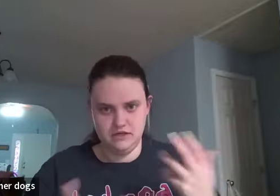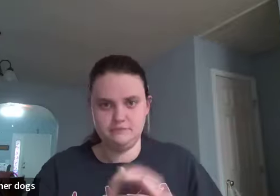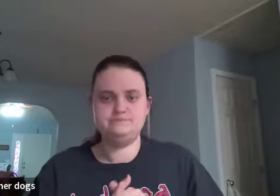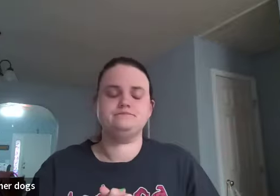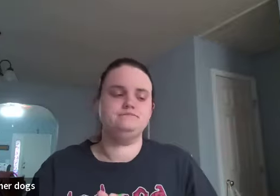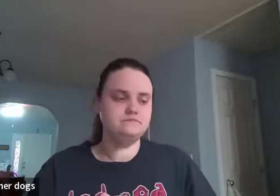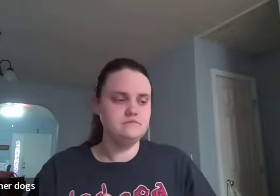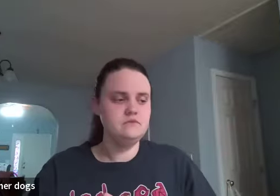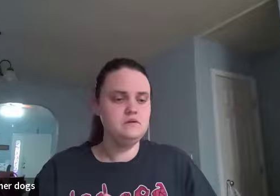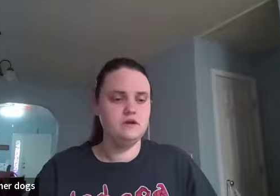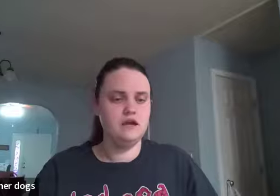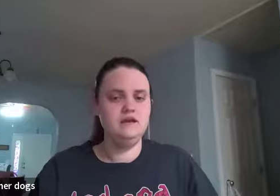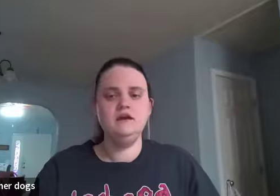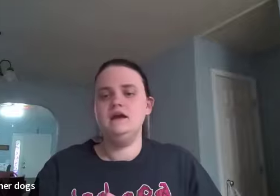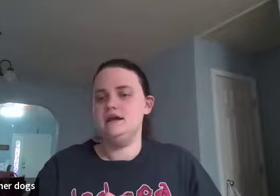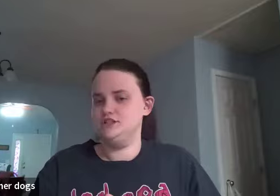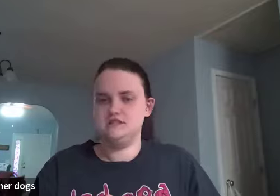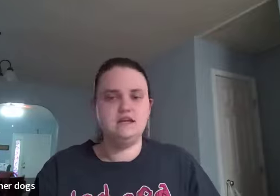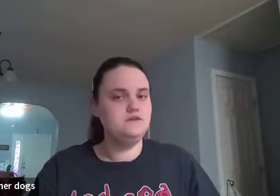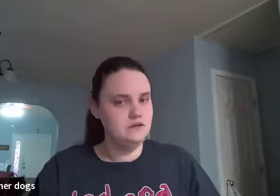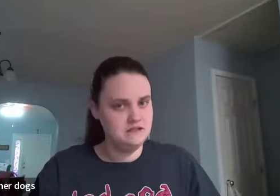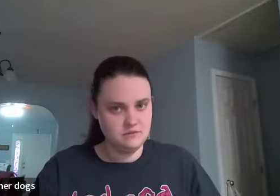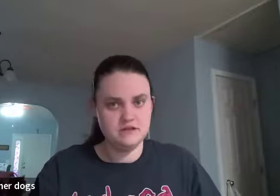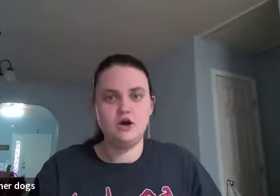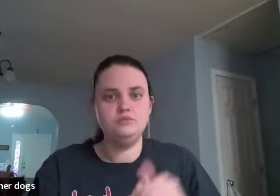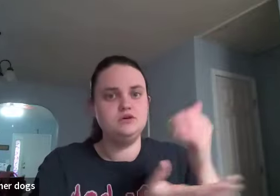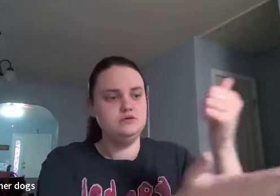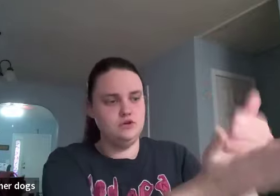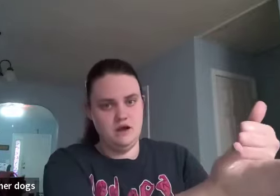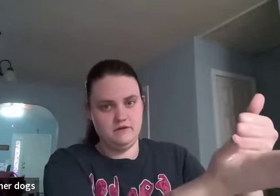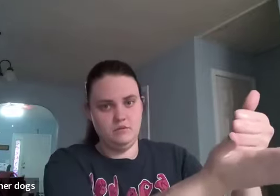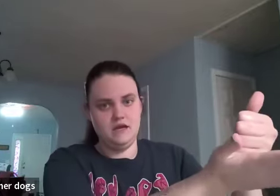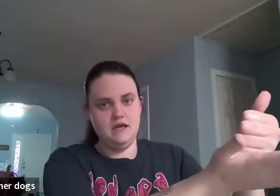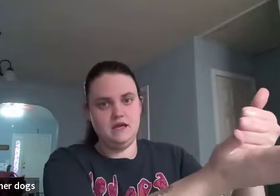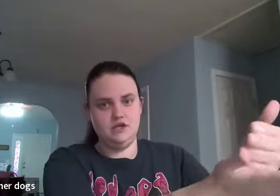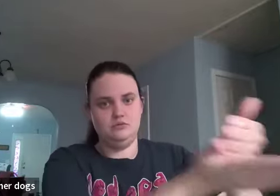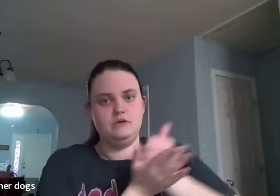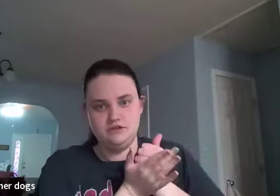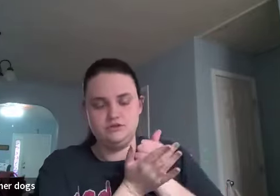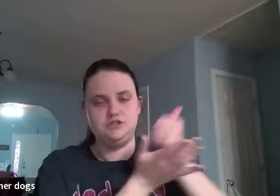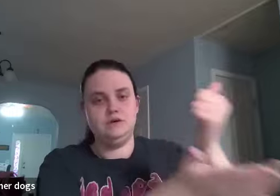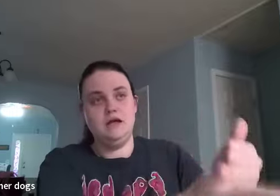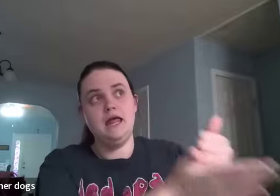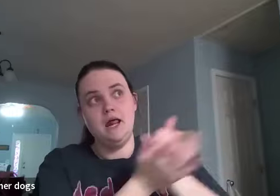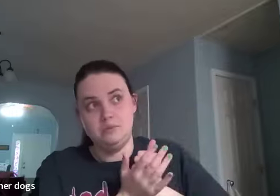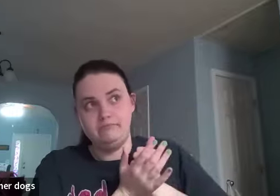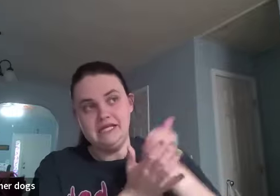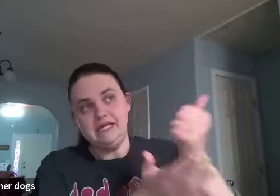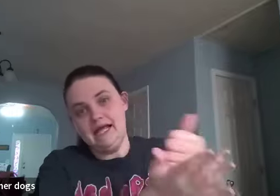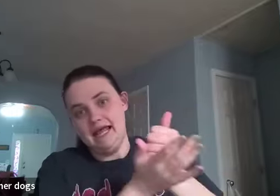deal. Okay. And just like if you need someone to help you, you have it away and you bring it towards you. Help me,